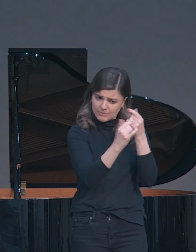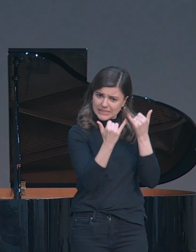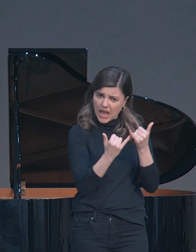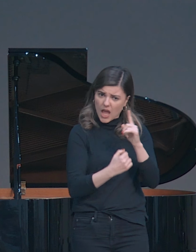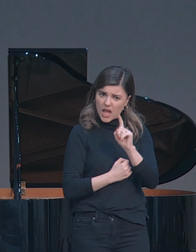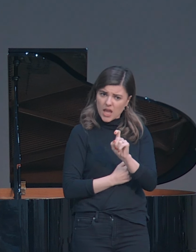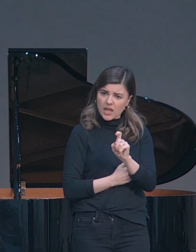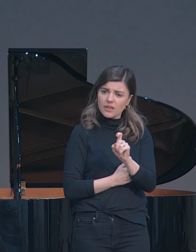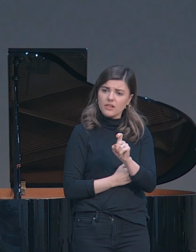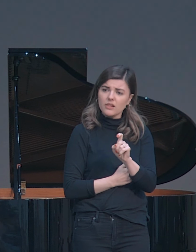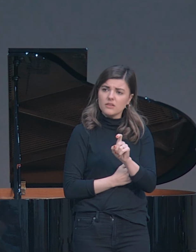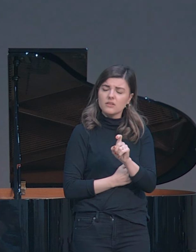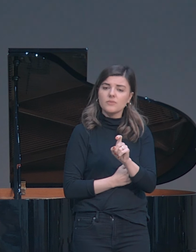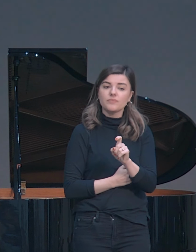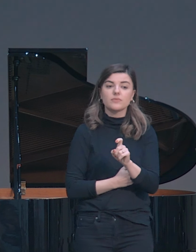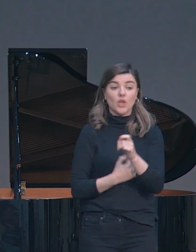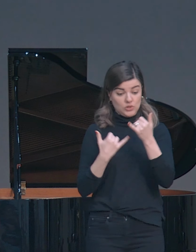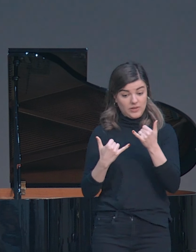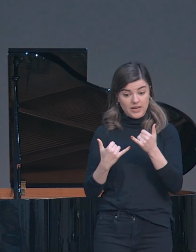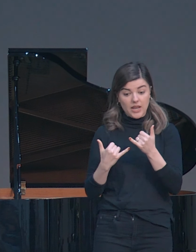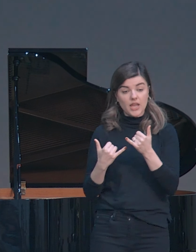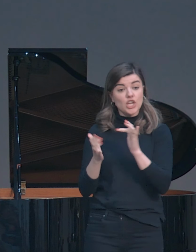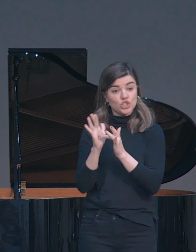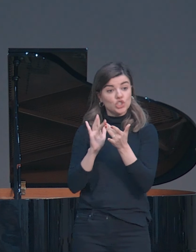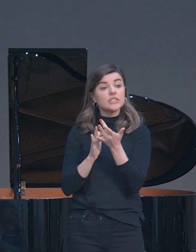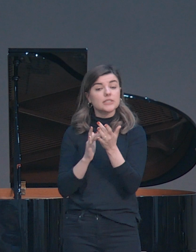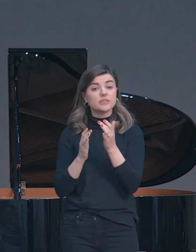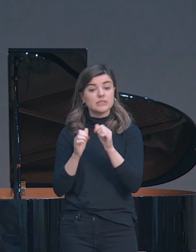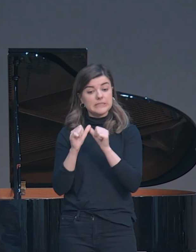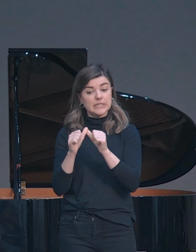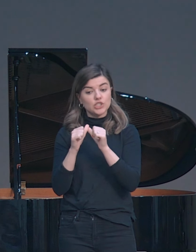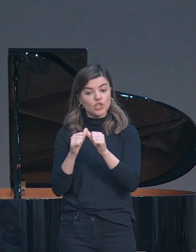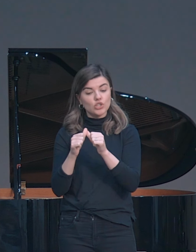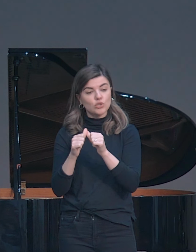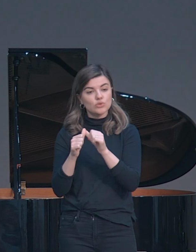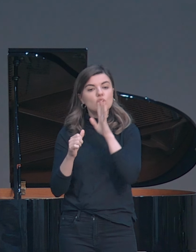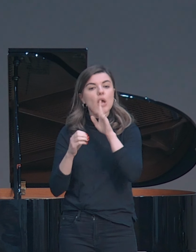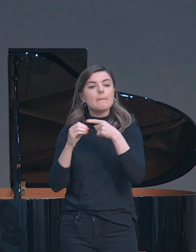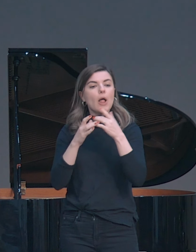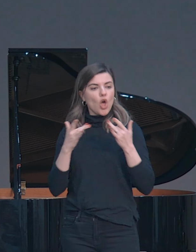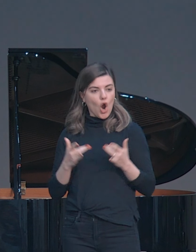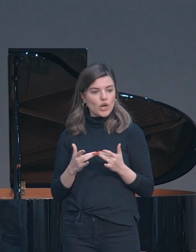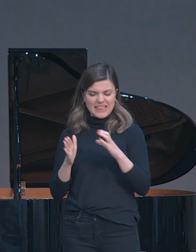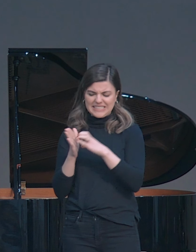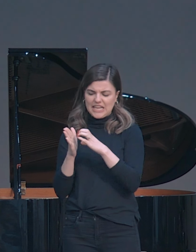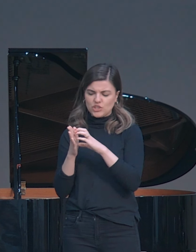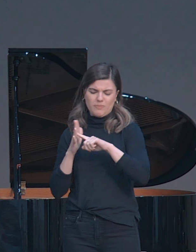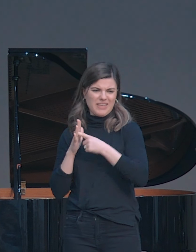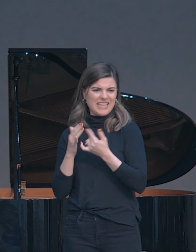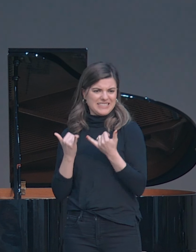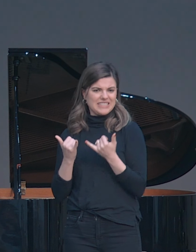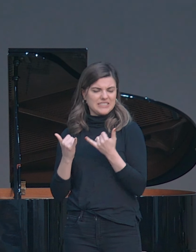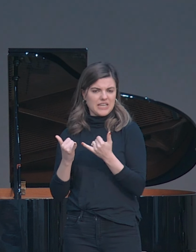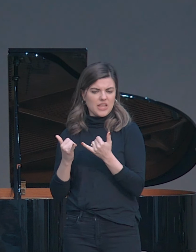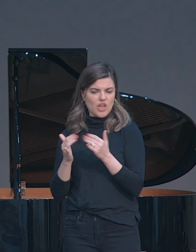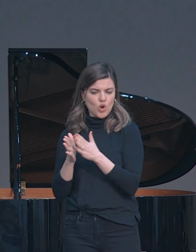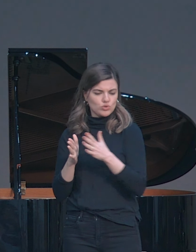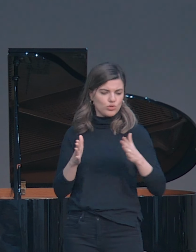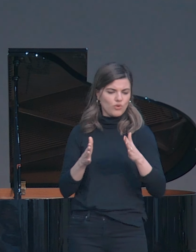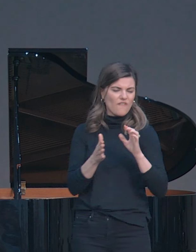In our passage today, Jesus continues His expose on the heart. And in the section we are beginning today, which runs through